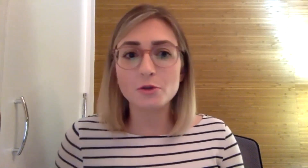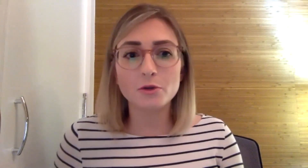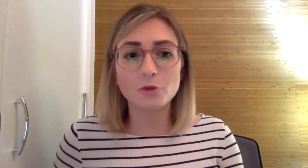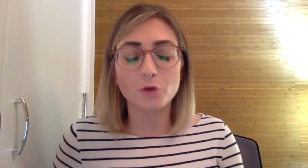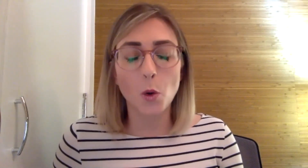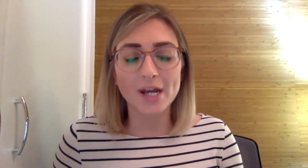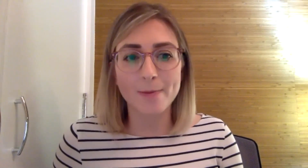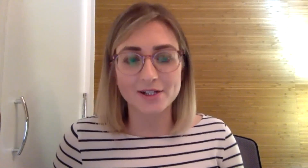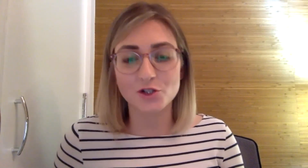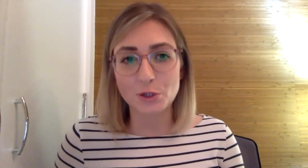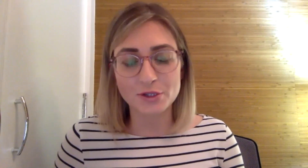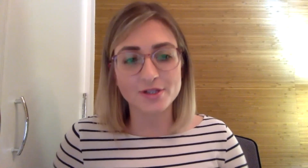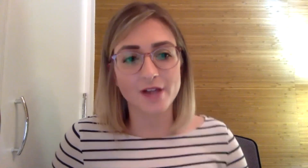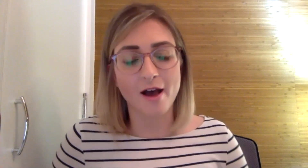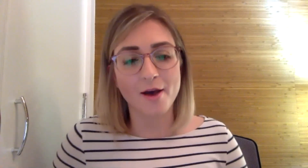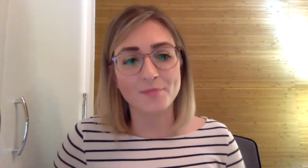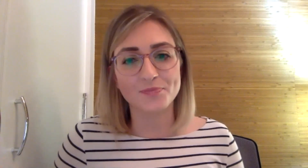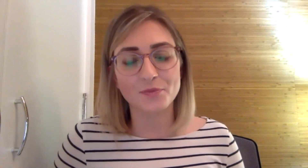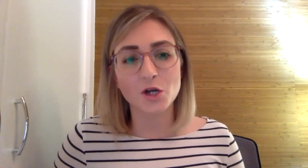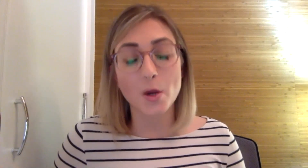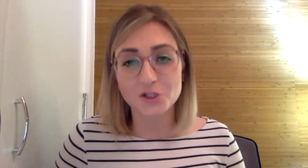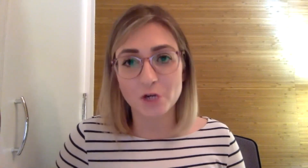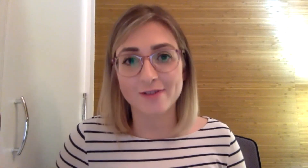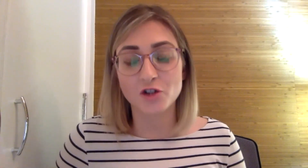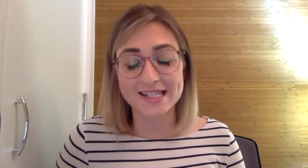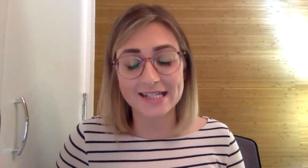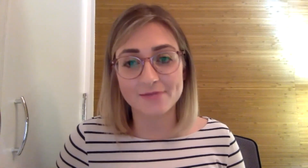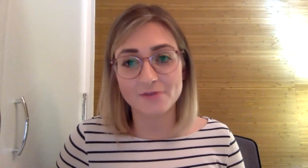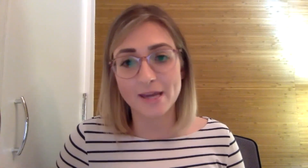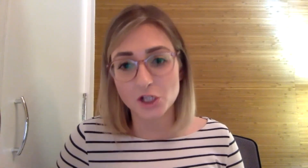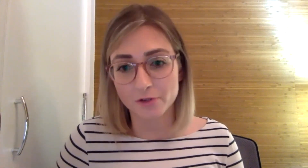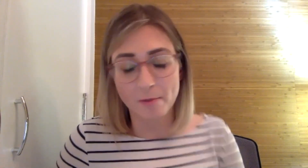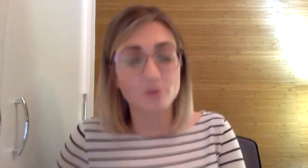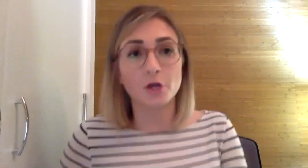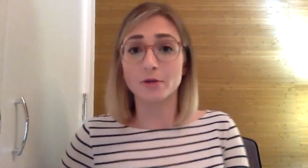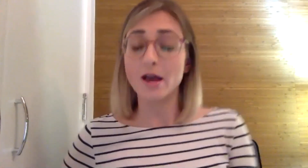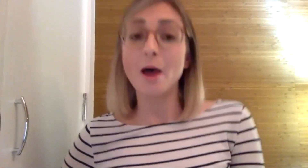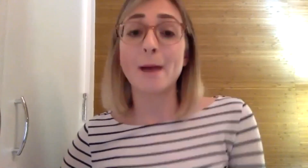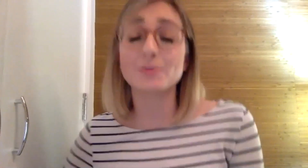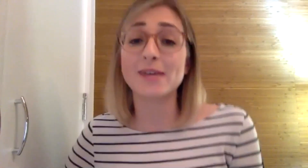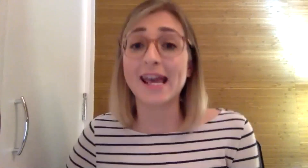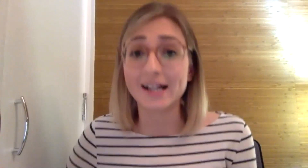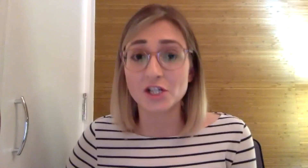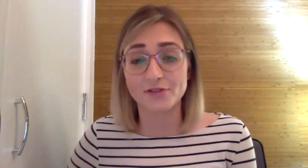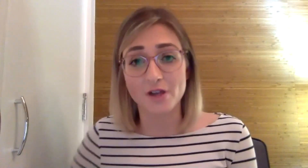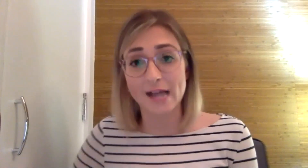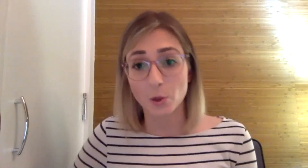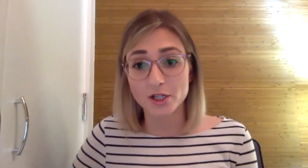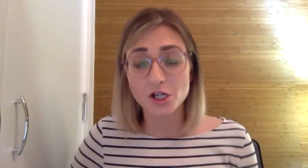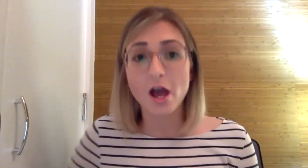sort of quickly go back to Susan's question around translated information for people who don't perhaps speak English as a first language.